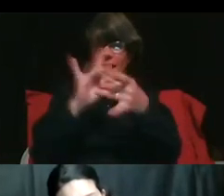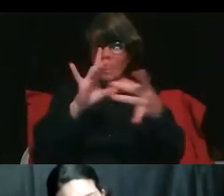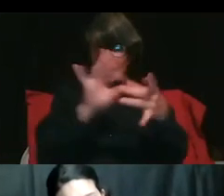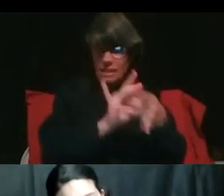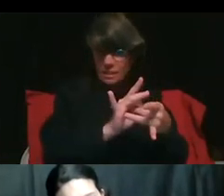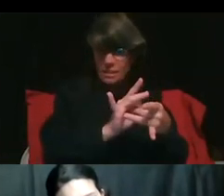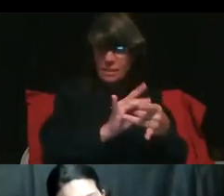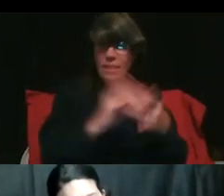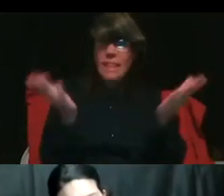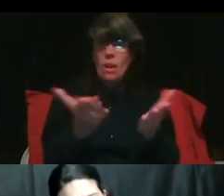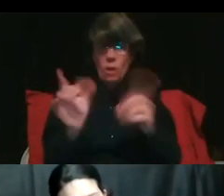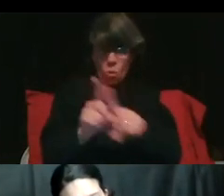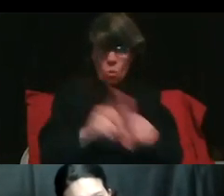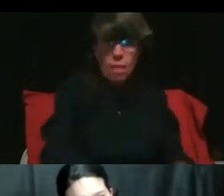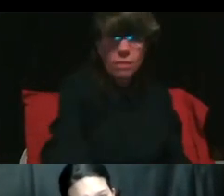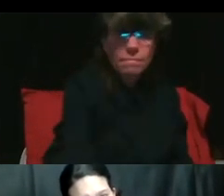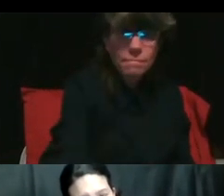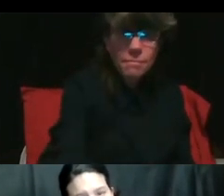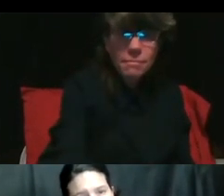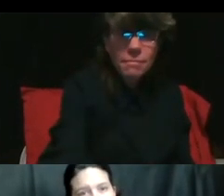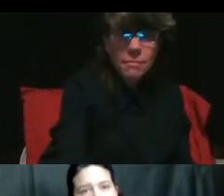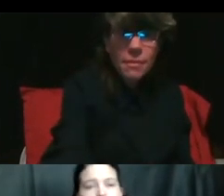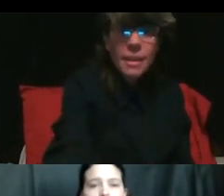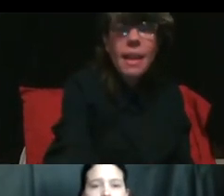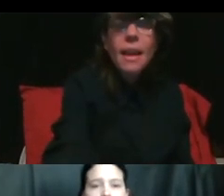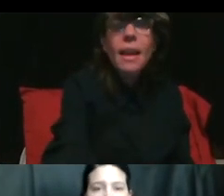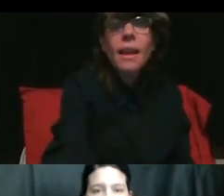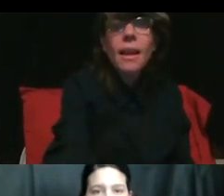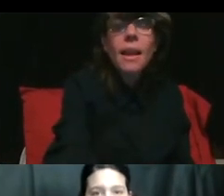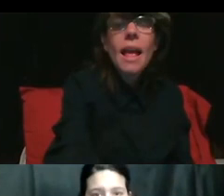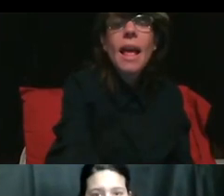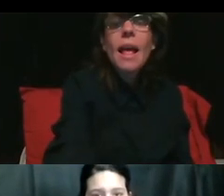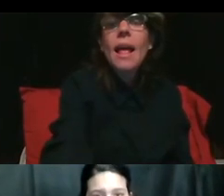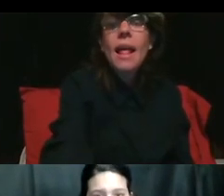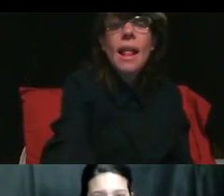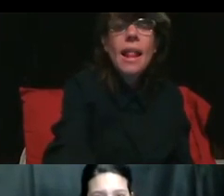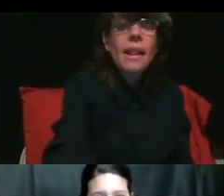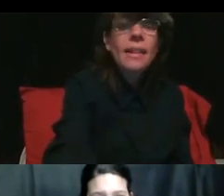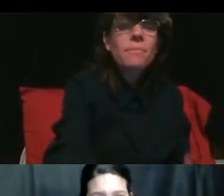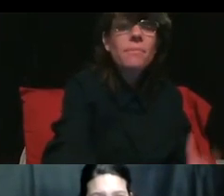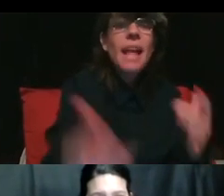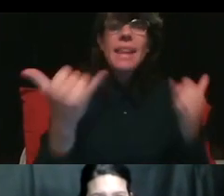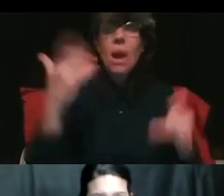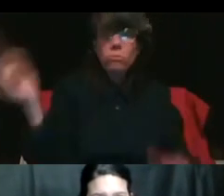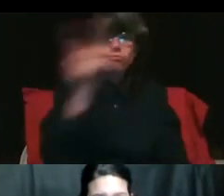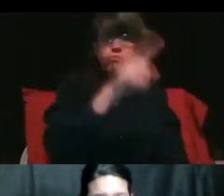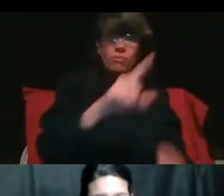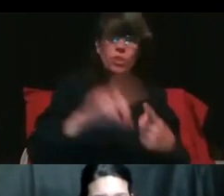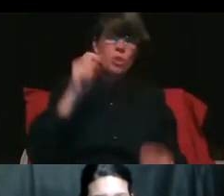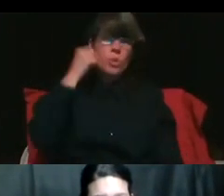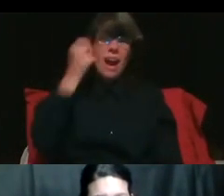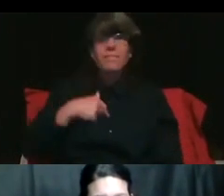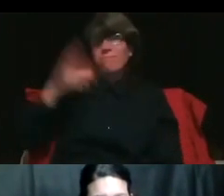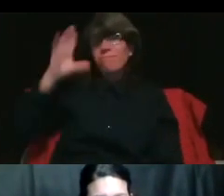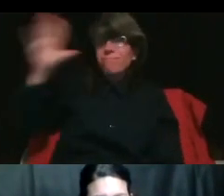be here as well. And with that, I shall turn it over to the beautiful Tash. Yeah, Elena,